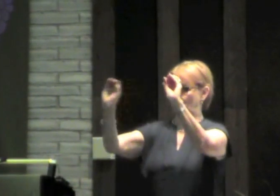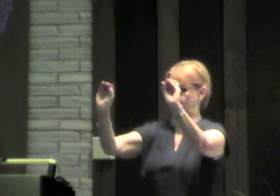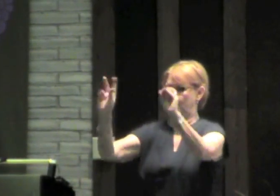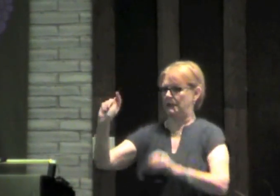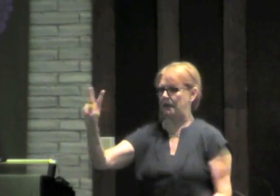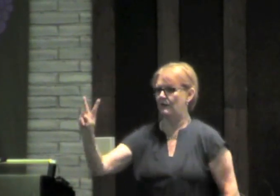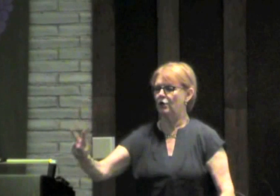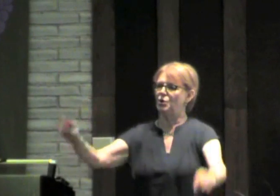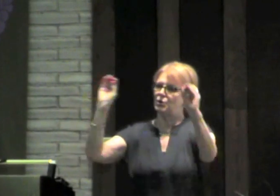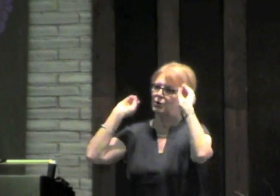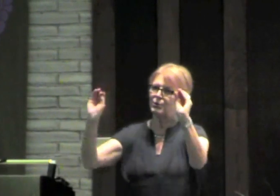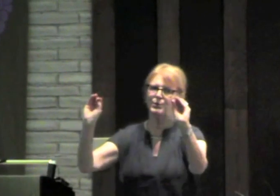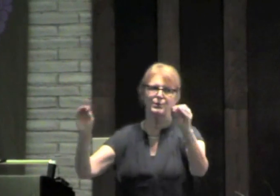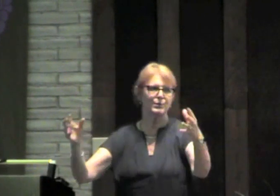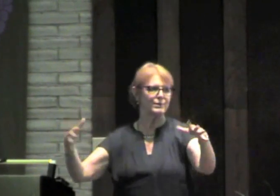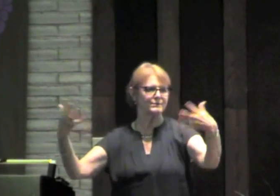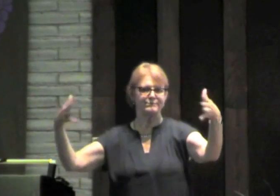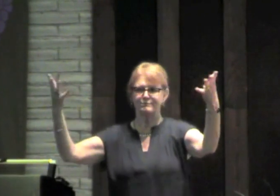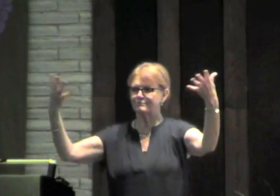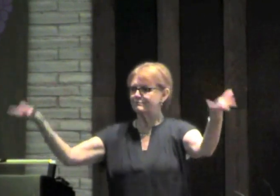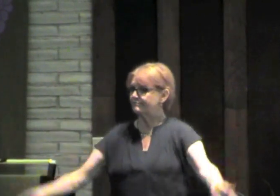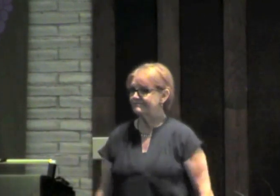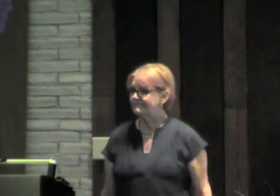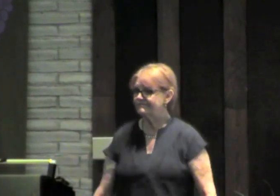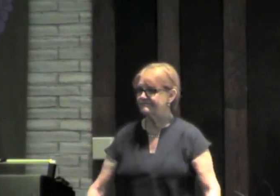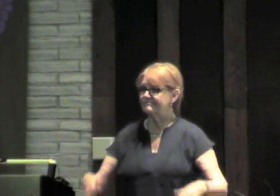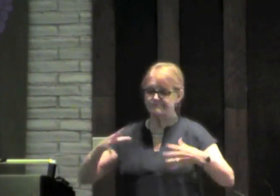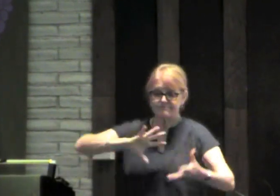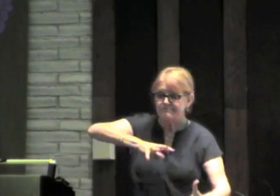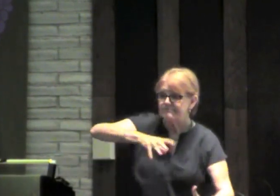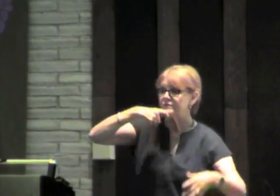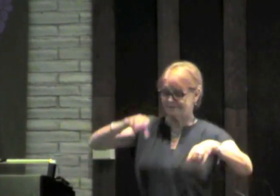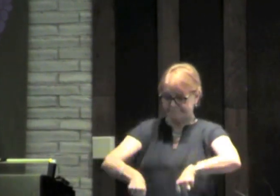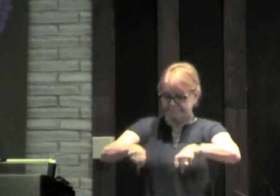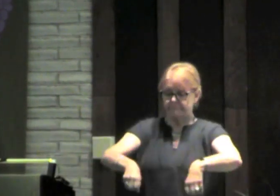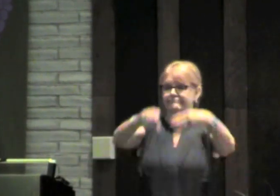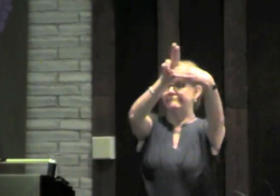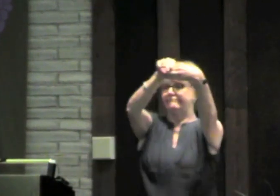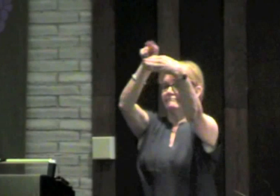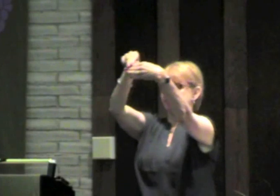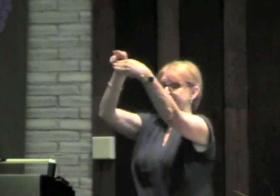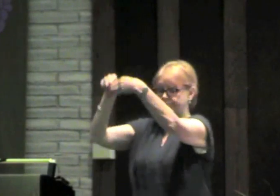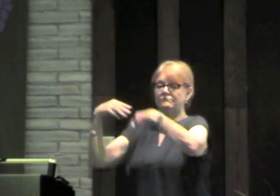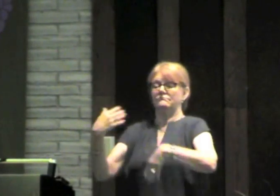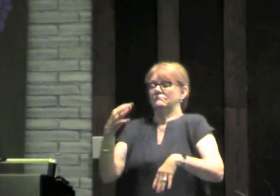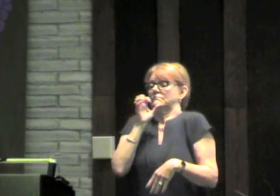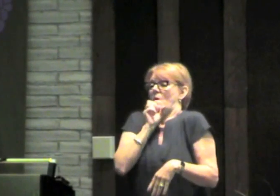how frugal Jewish people's lives are. There's no technology, they don't have washers and dryers, they wash their